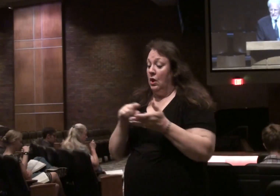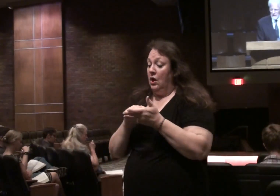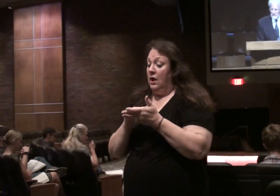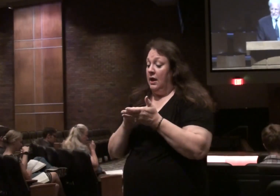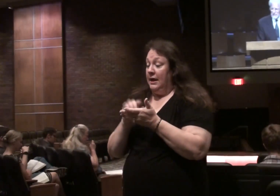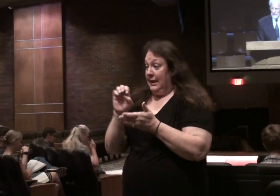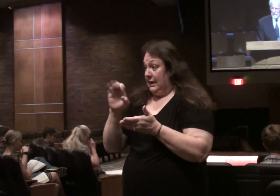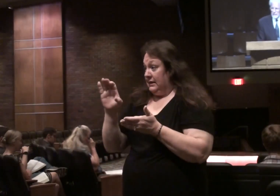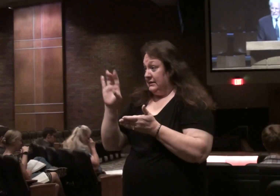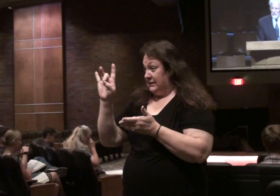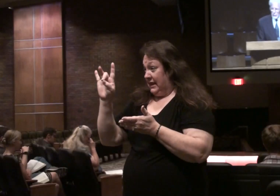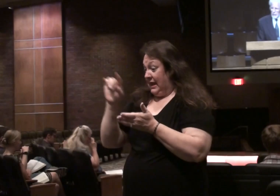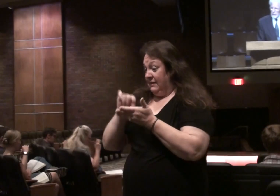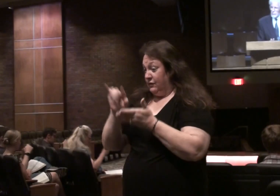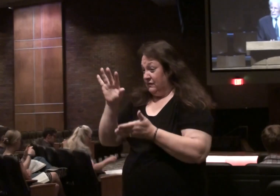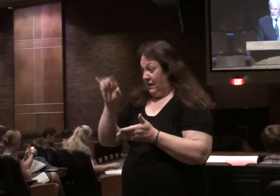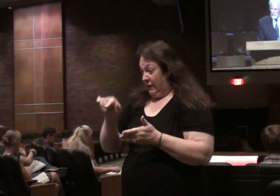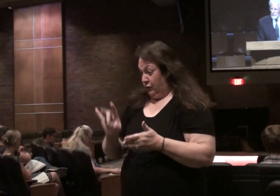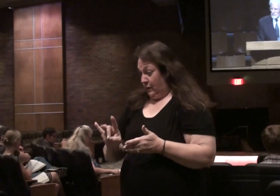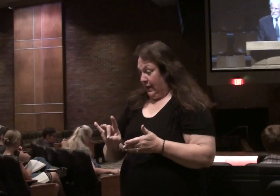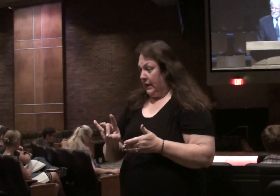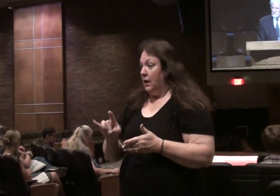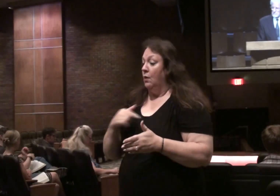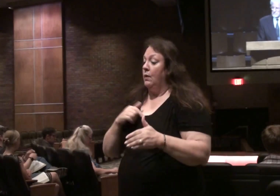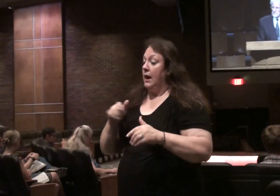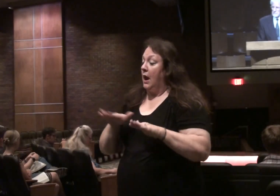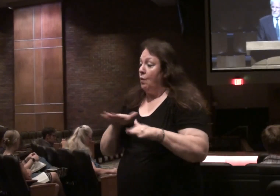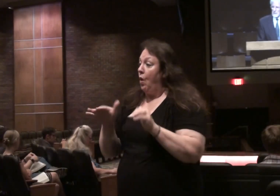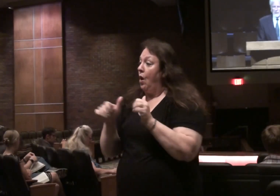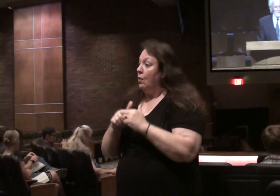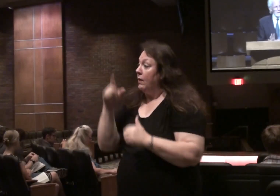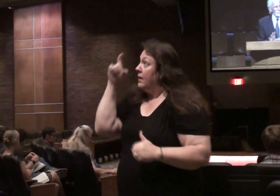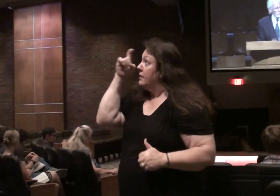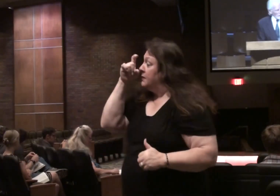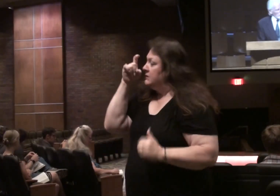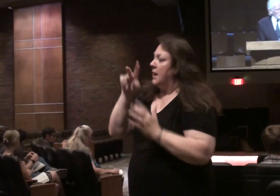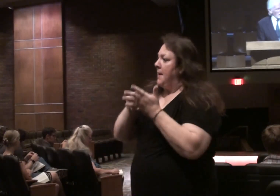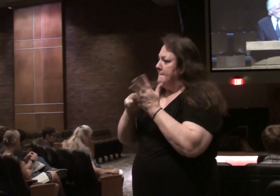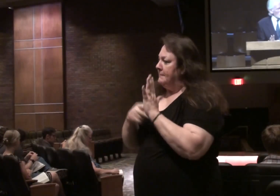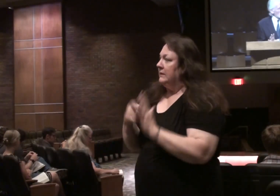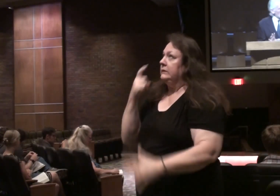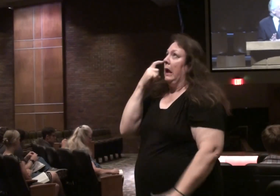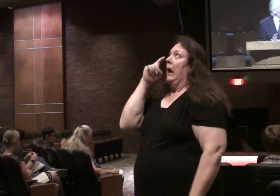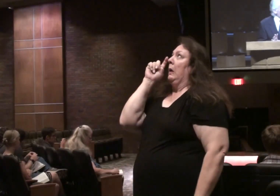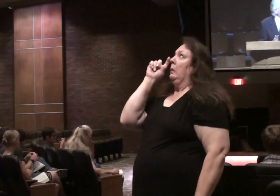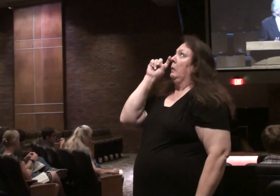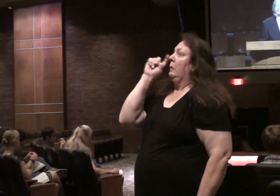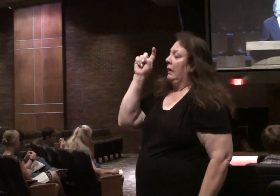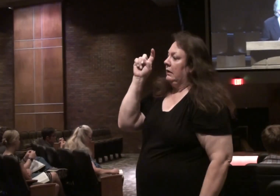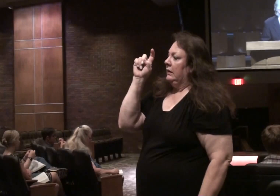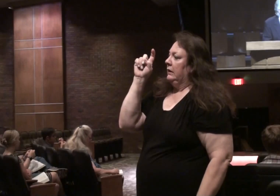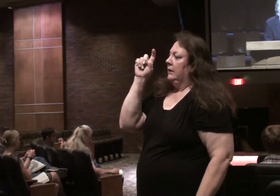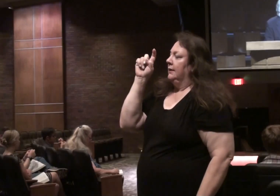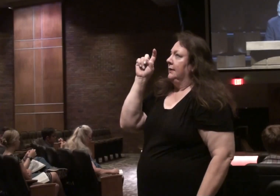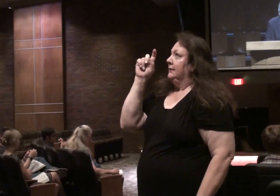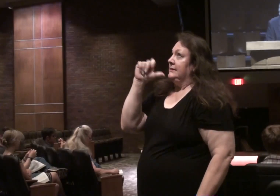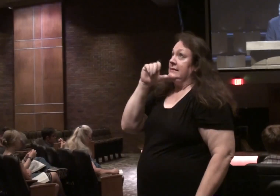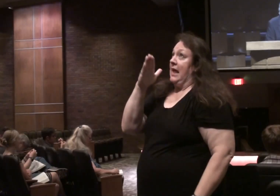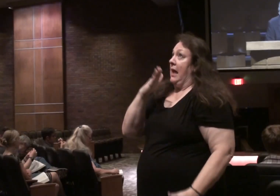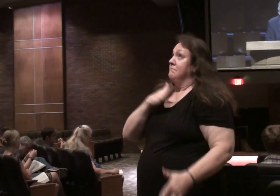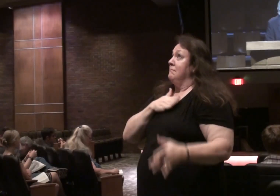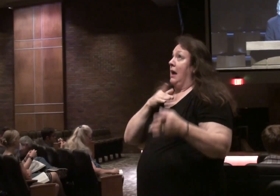he made that clear. Walking with wisdom means we recognize what is not under